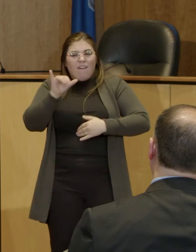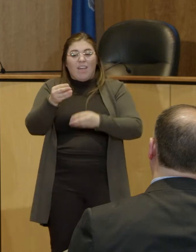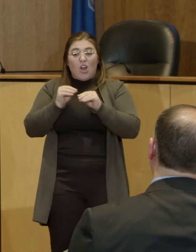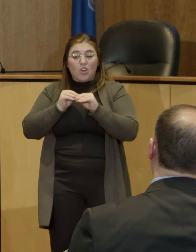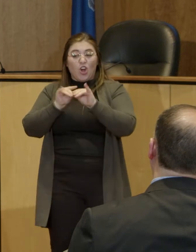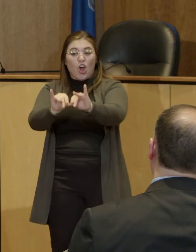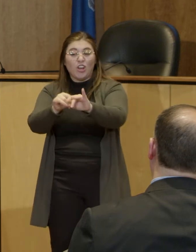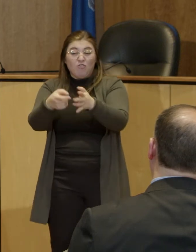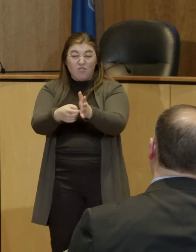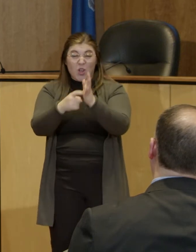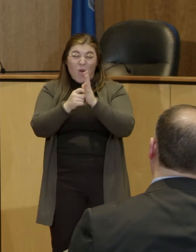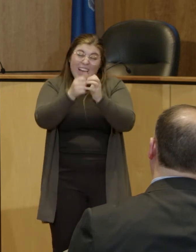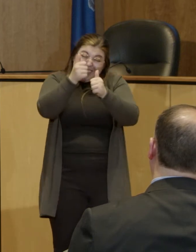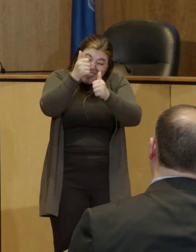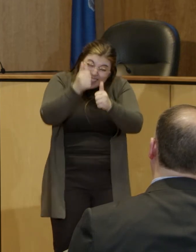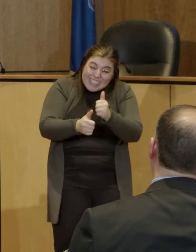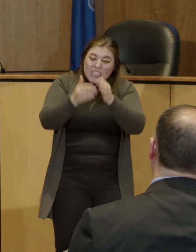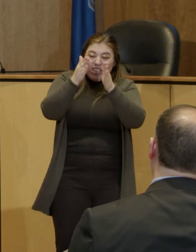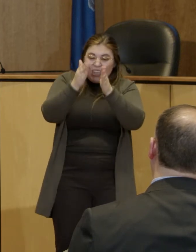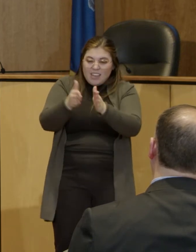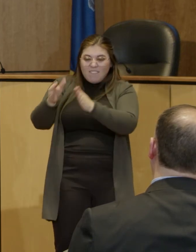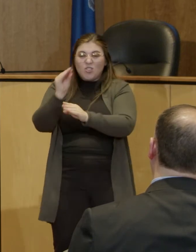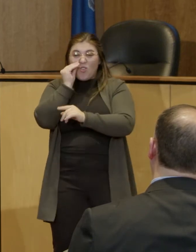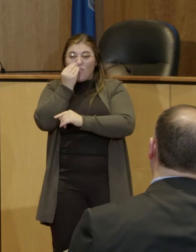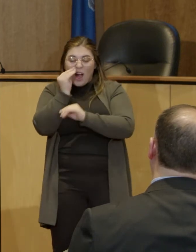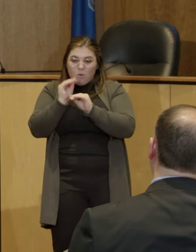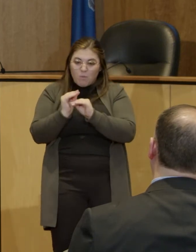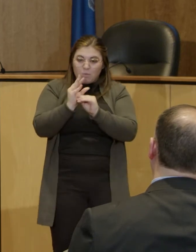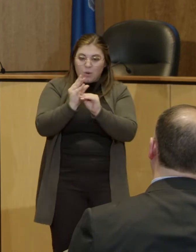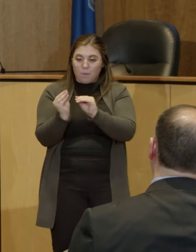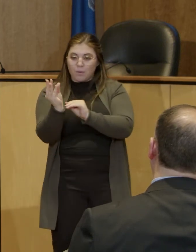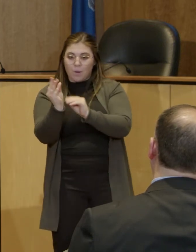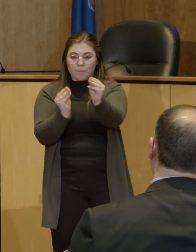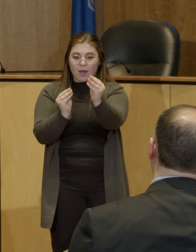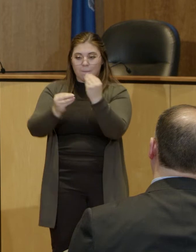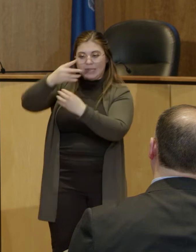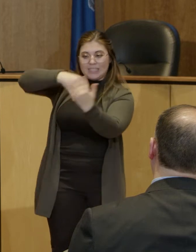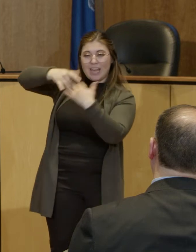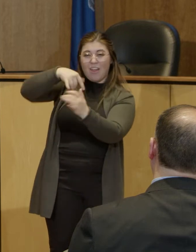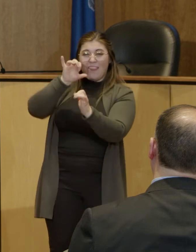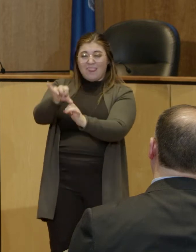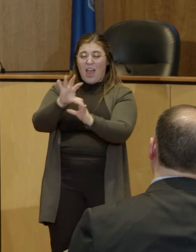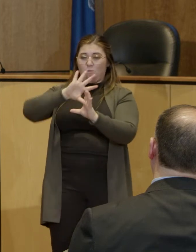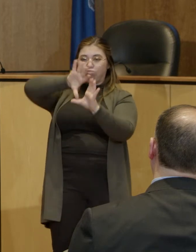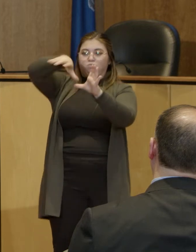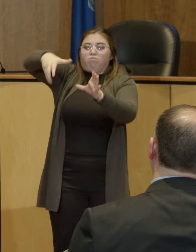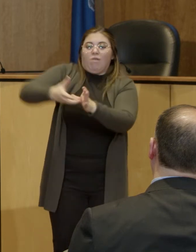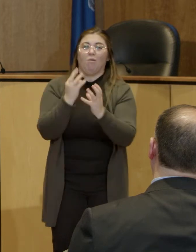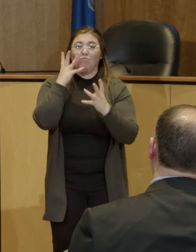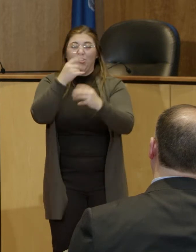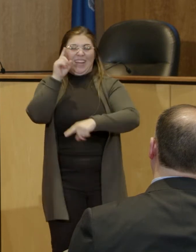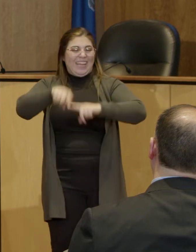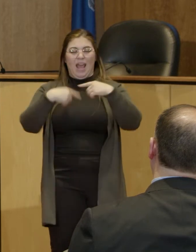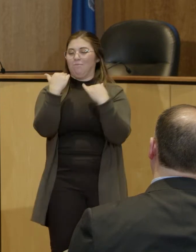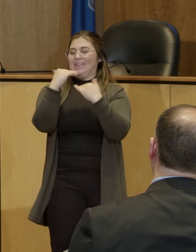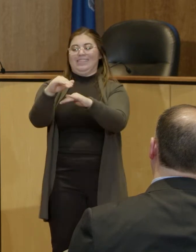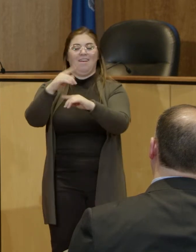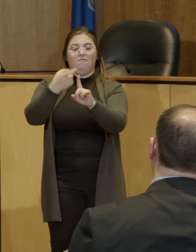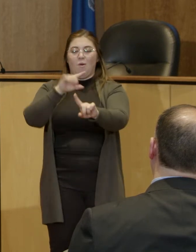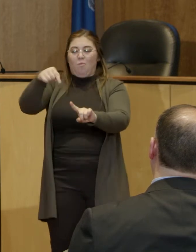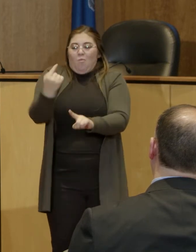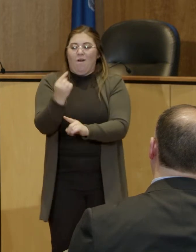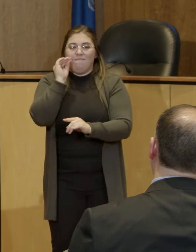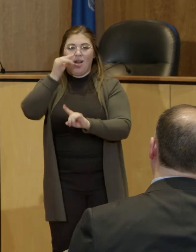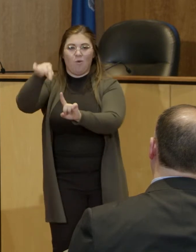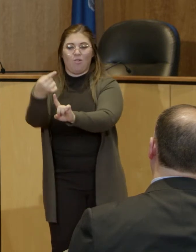garden requires each individual flower, but that encompassing beauty cannot be contained by any individual